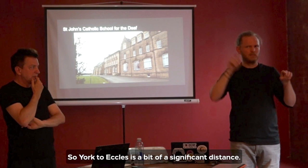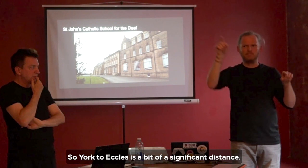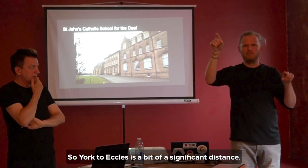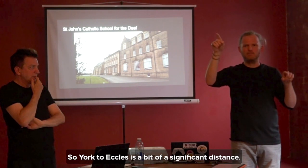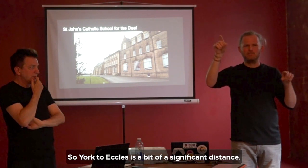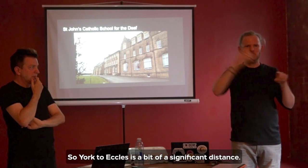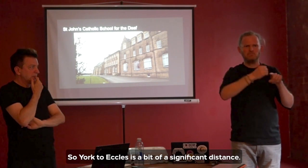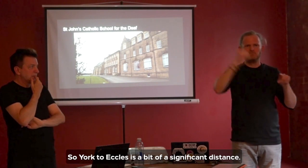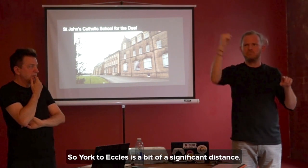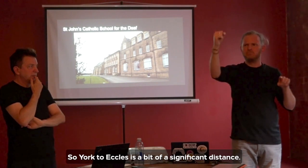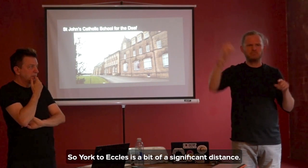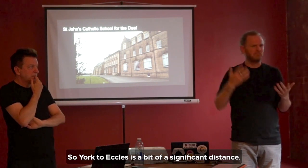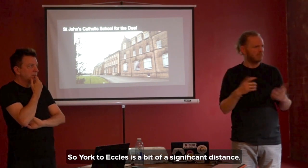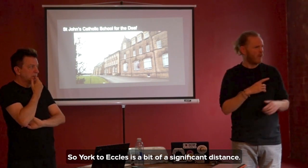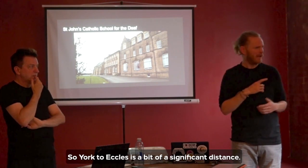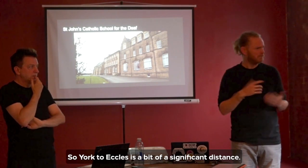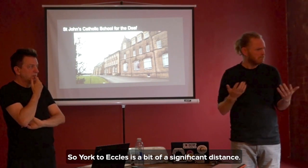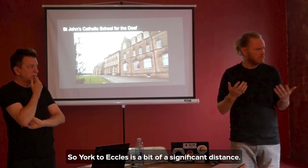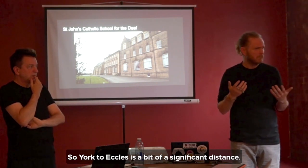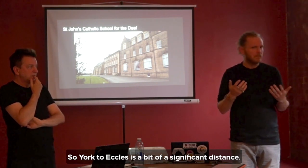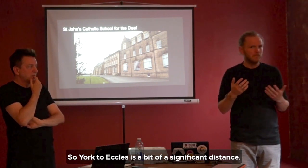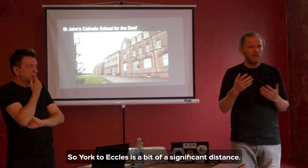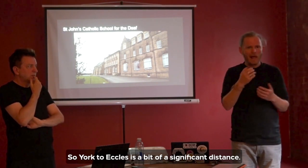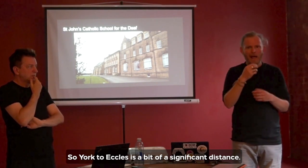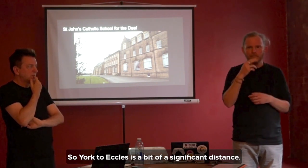So York to Eccles is a bit of a significant distance.